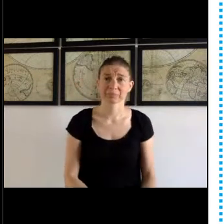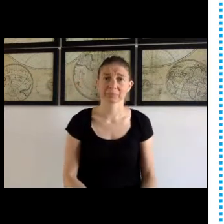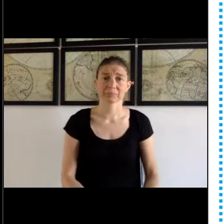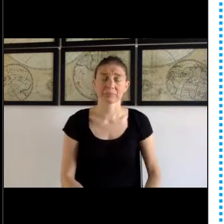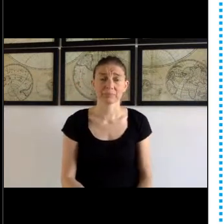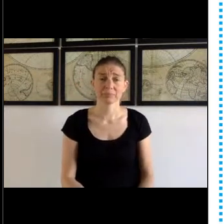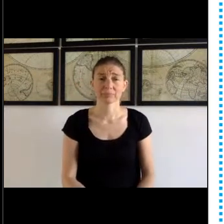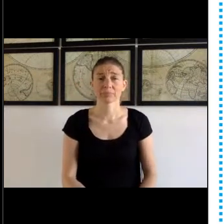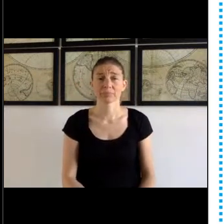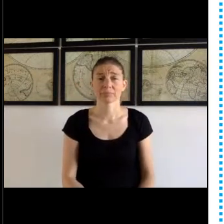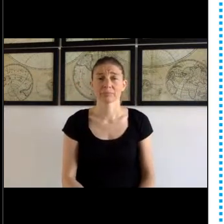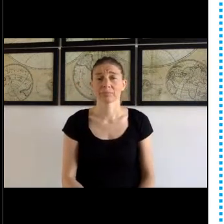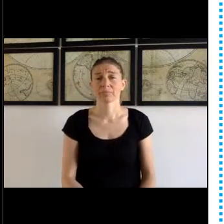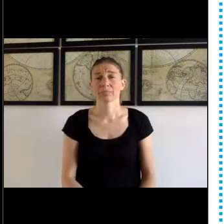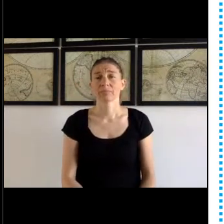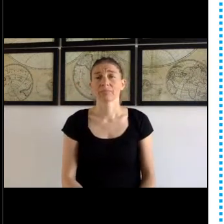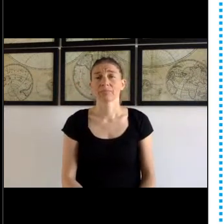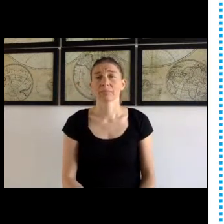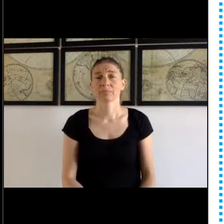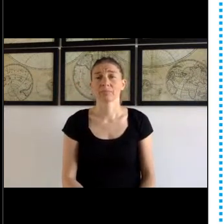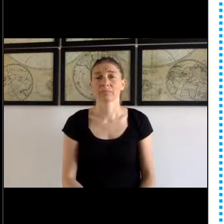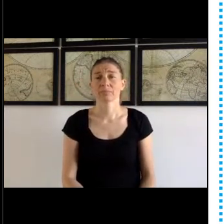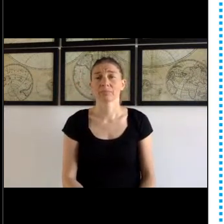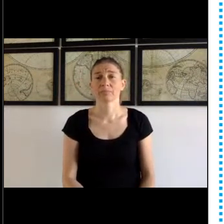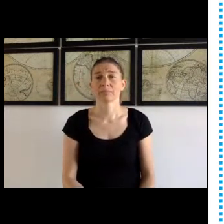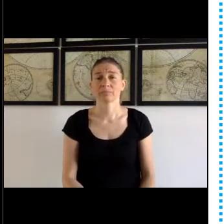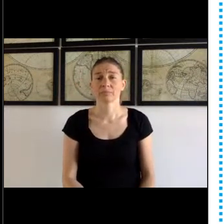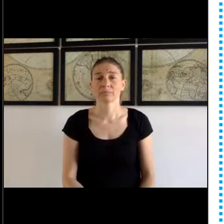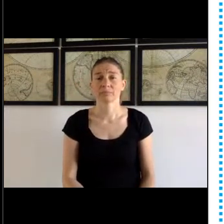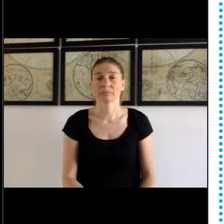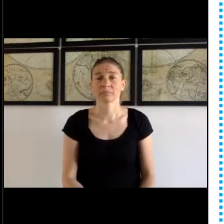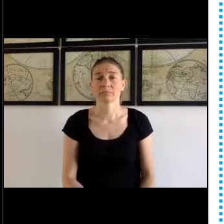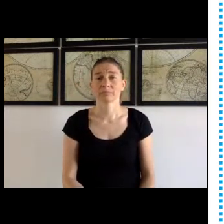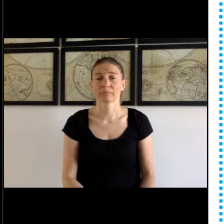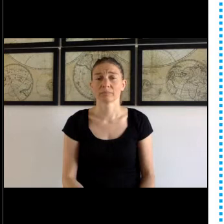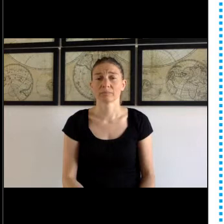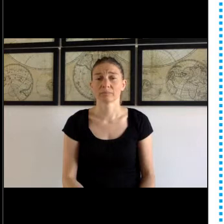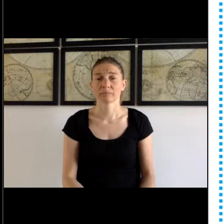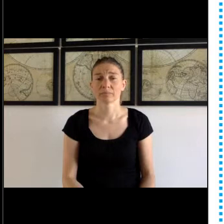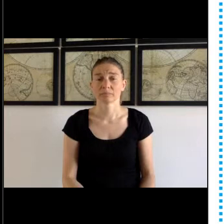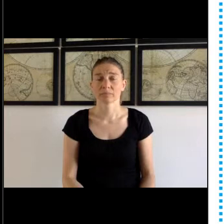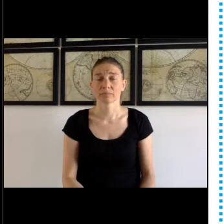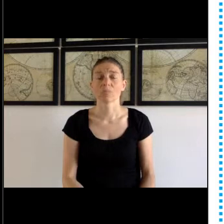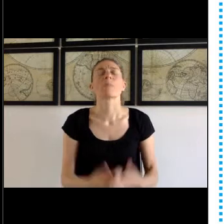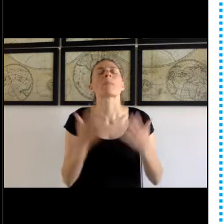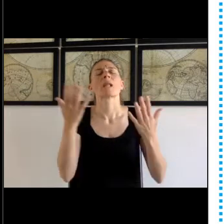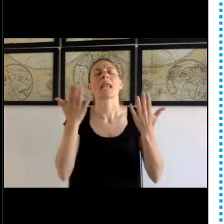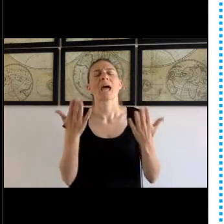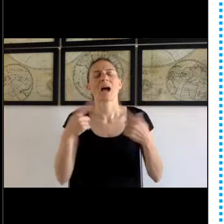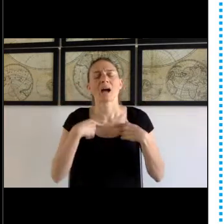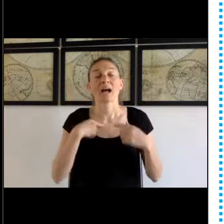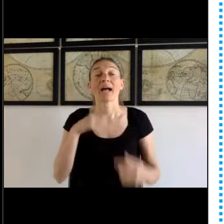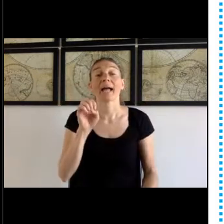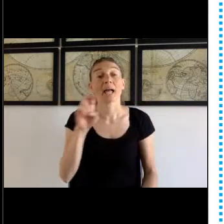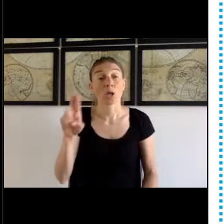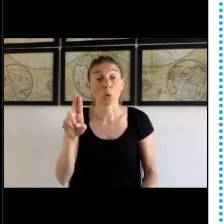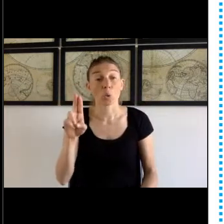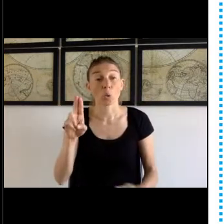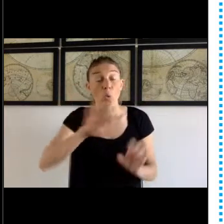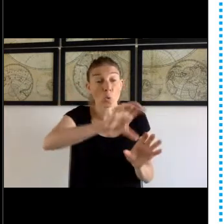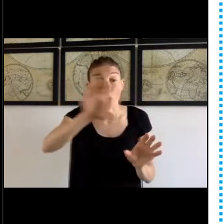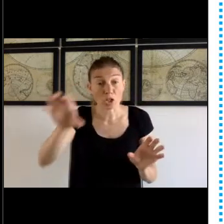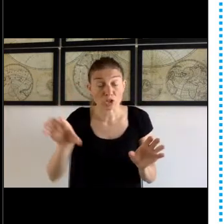So when we wanted to know that how much does the European countries, the member states of